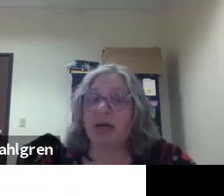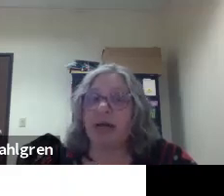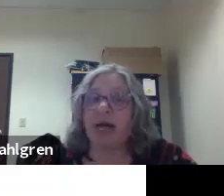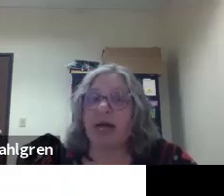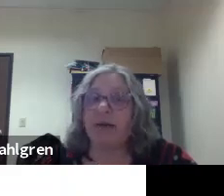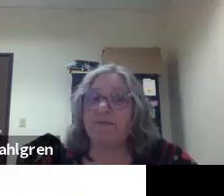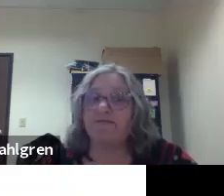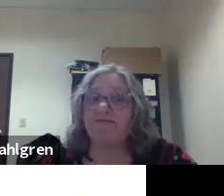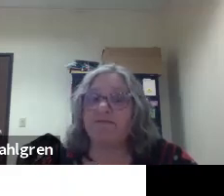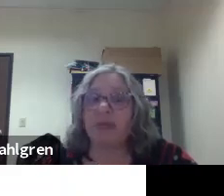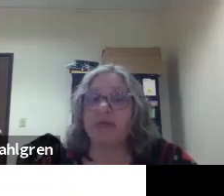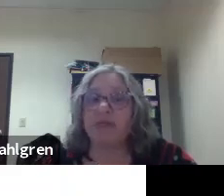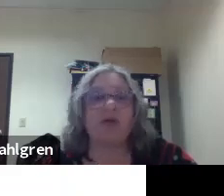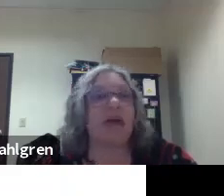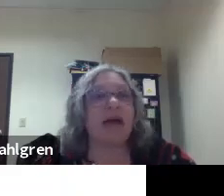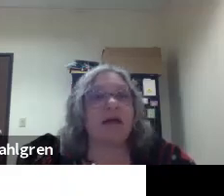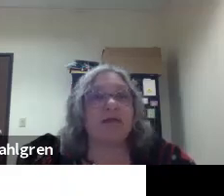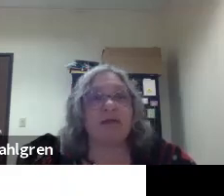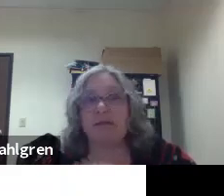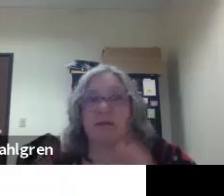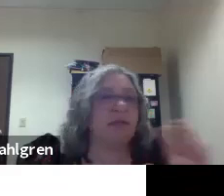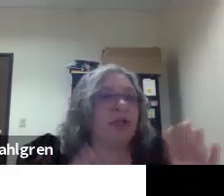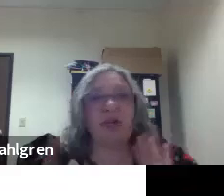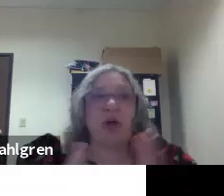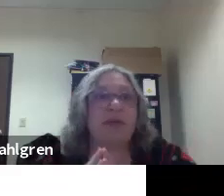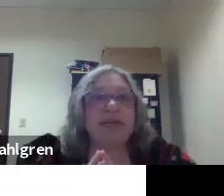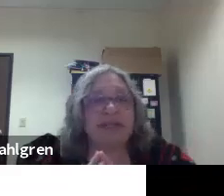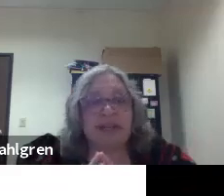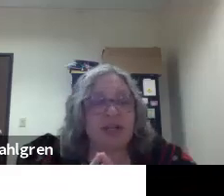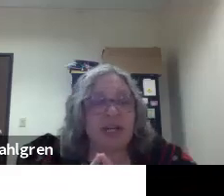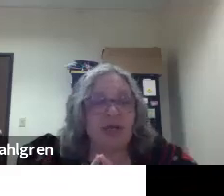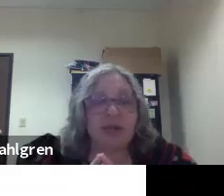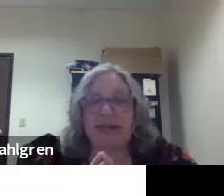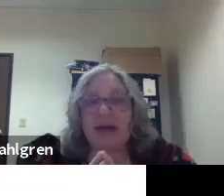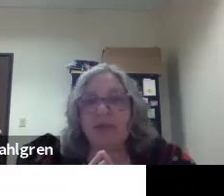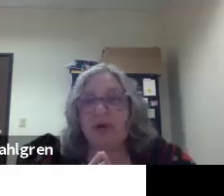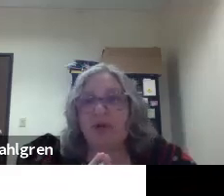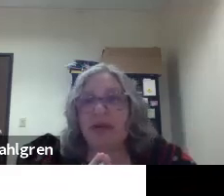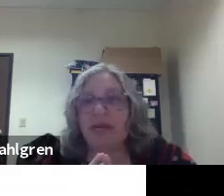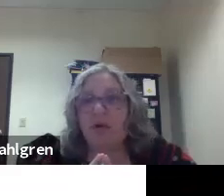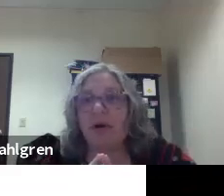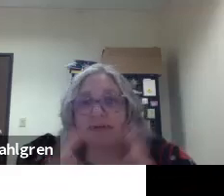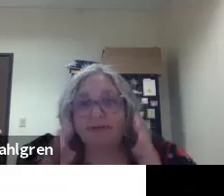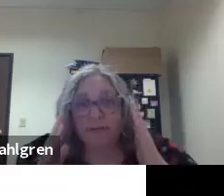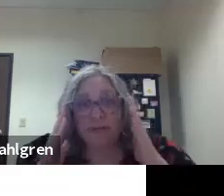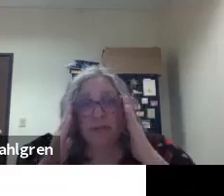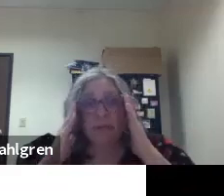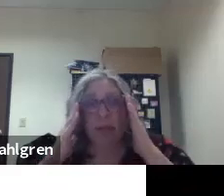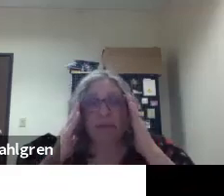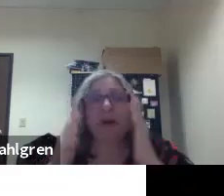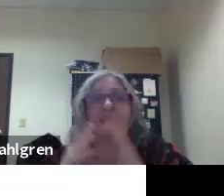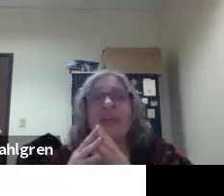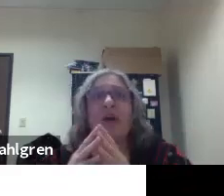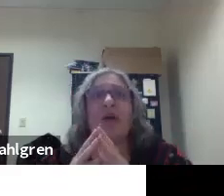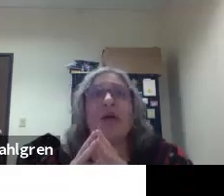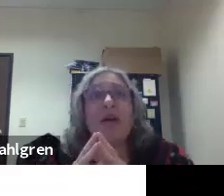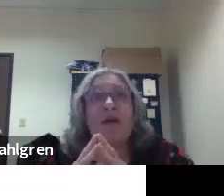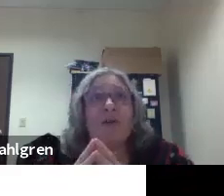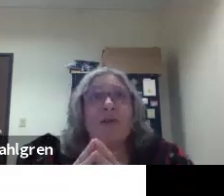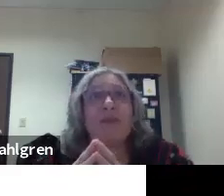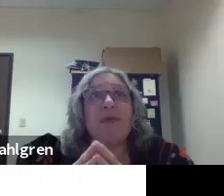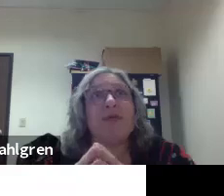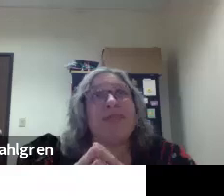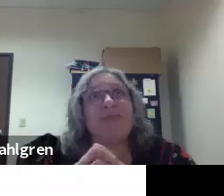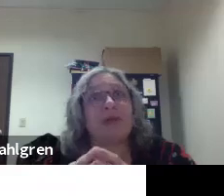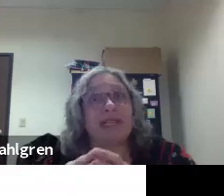year. So that nobody is essentially enrolled in that program anymore. But